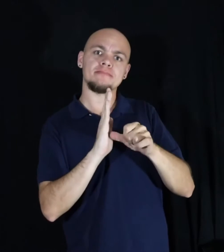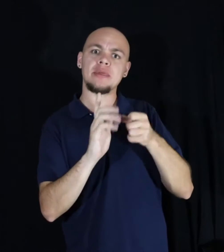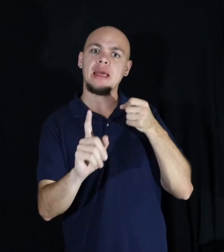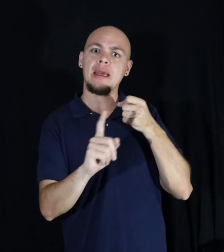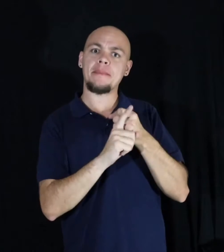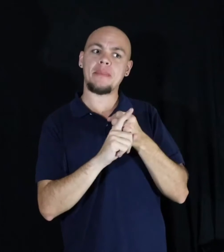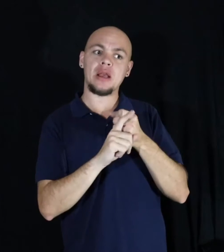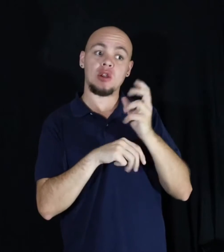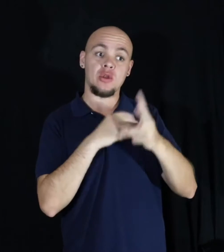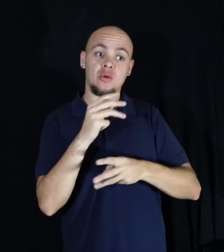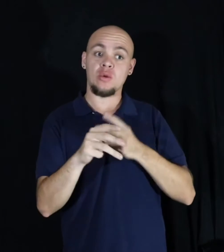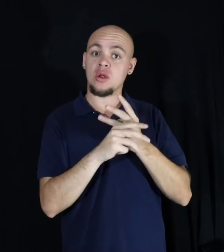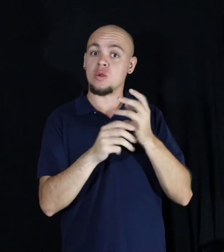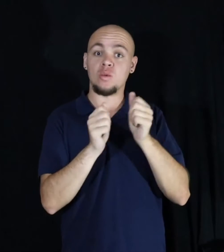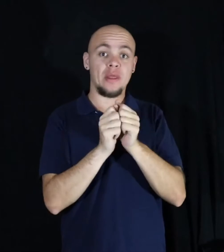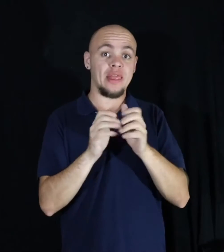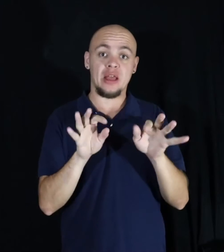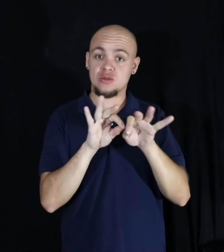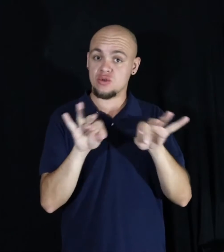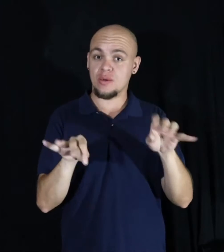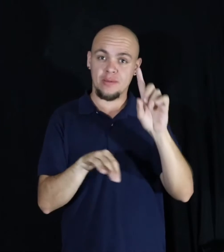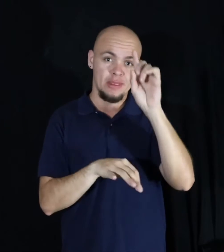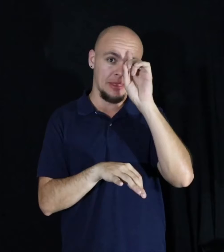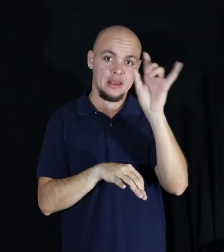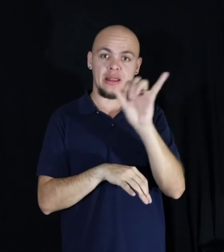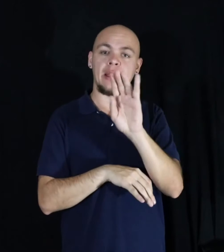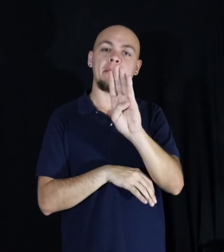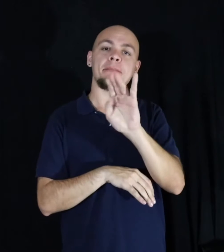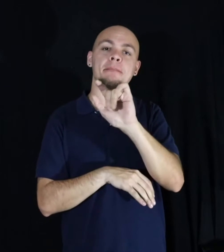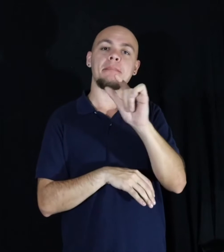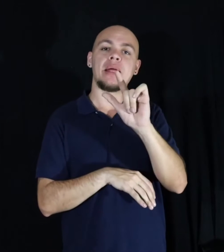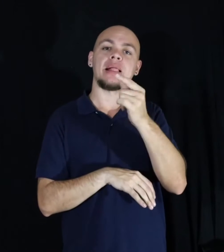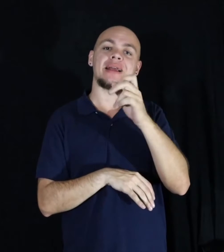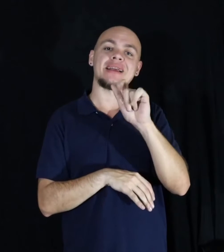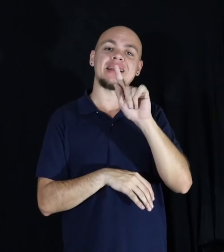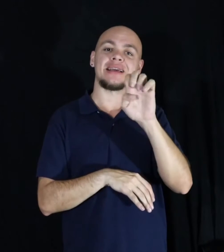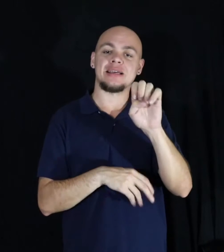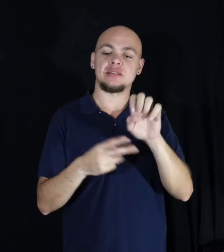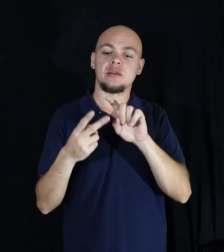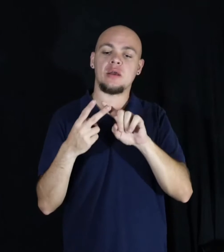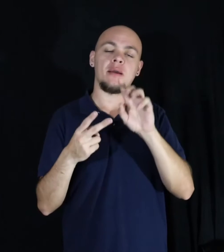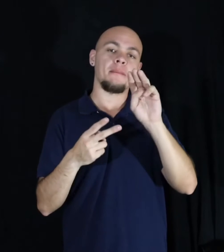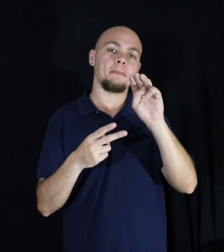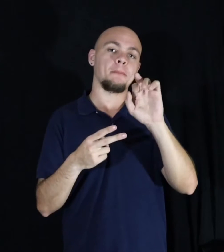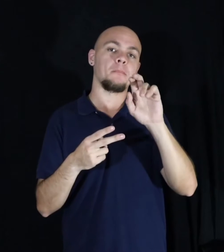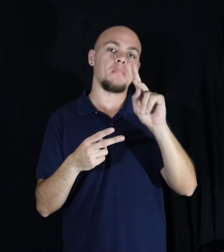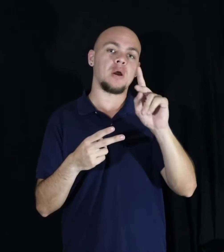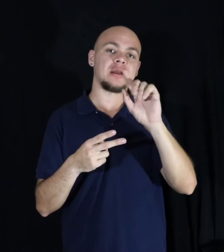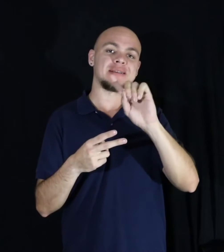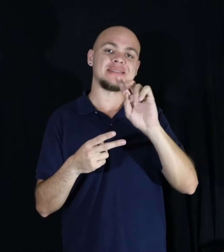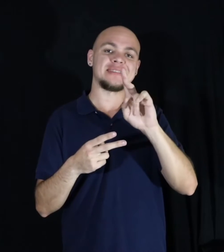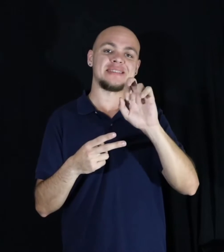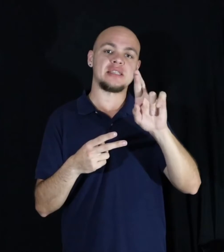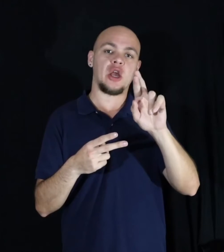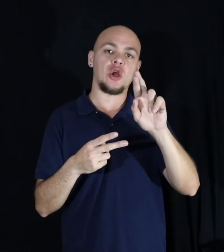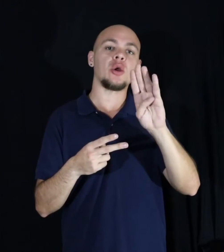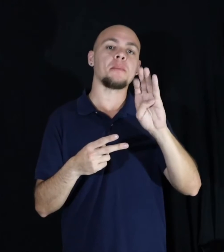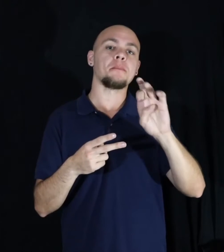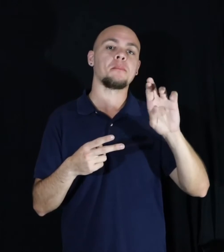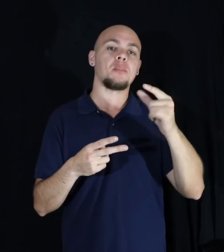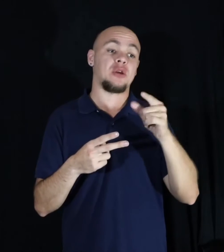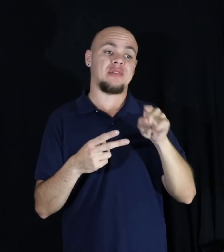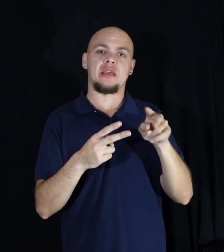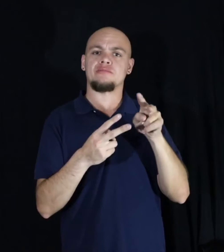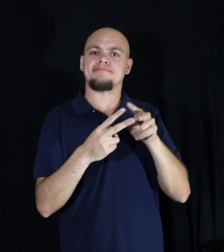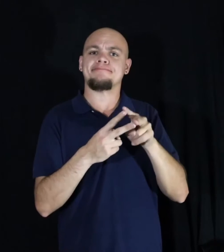a degree or have dropped out of college, we think of people like Bill Gates and Mark Zuckerberg. And they would be the perfect examples for me today as well, because